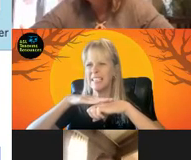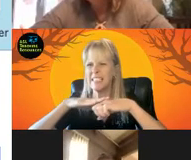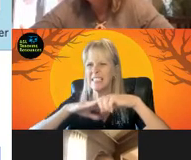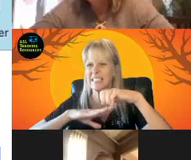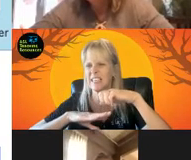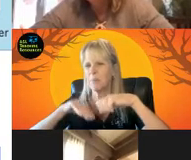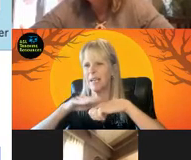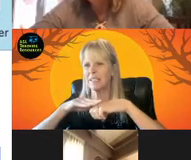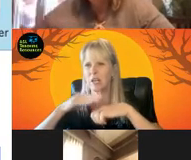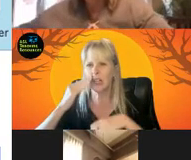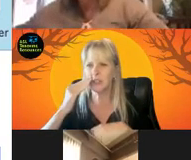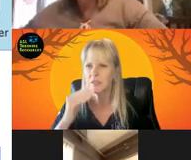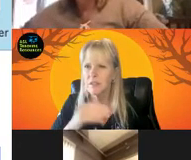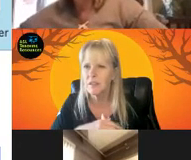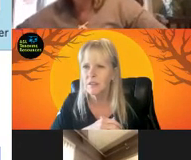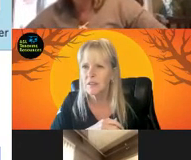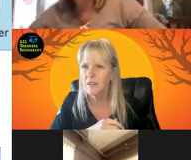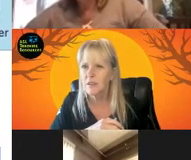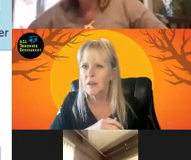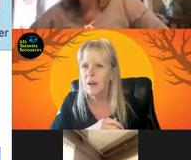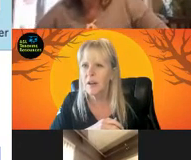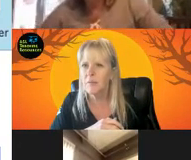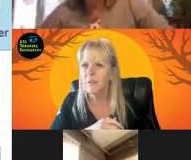a base knowledge.